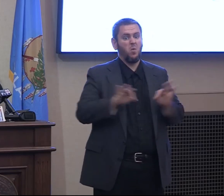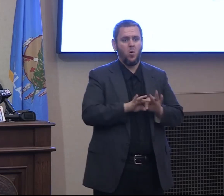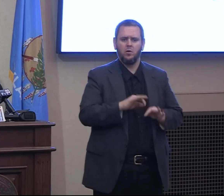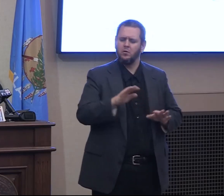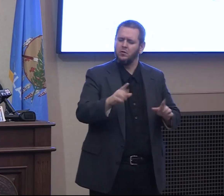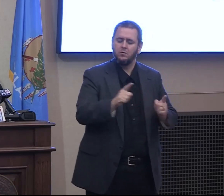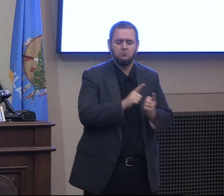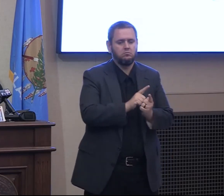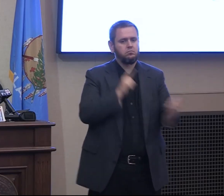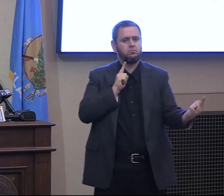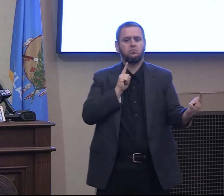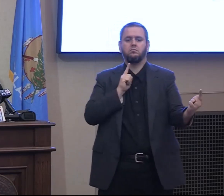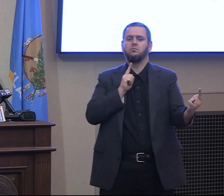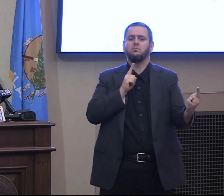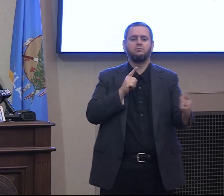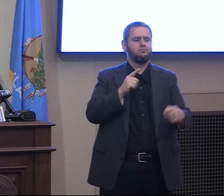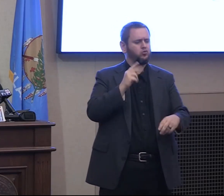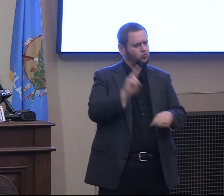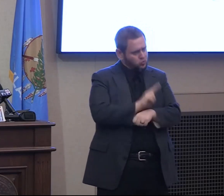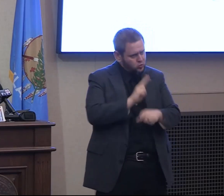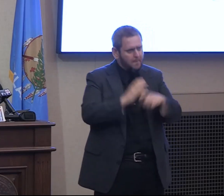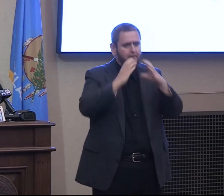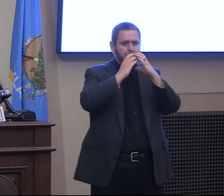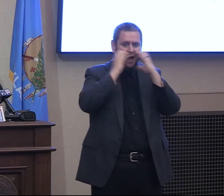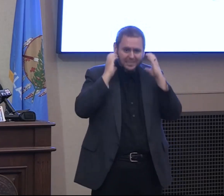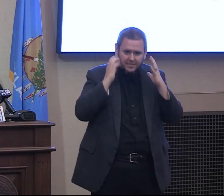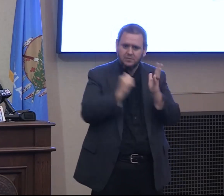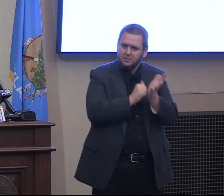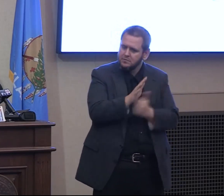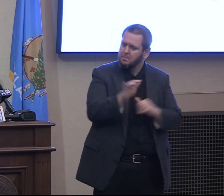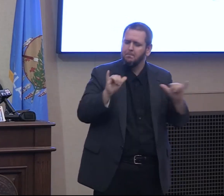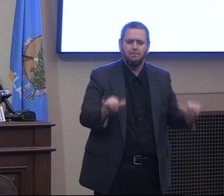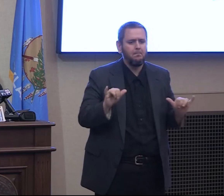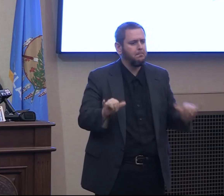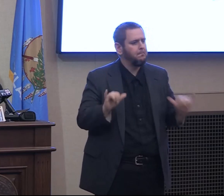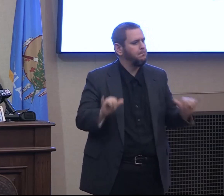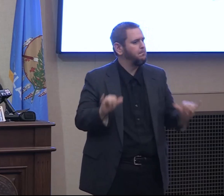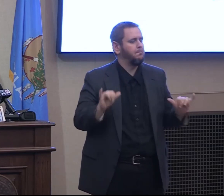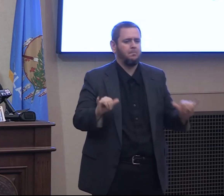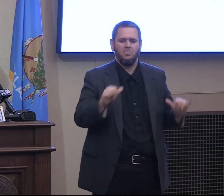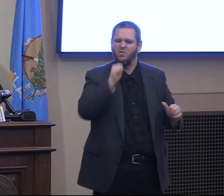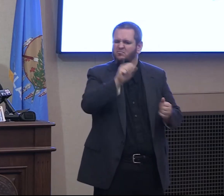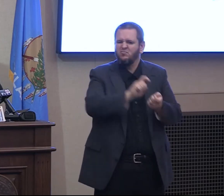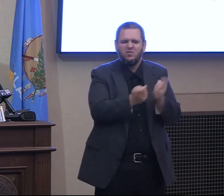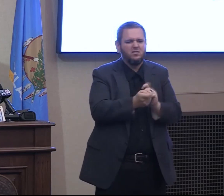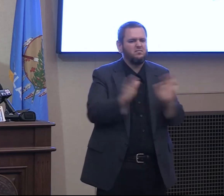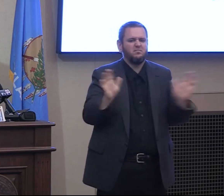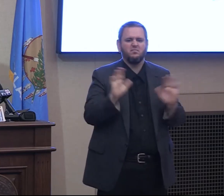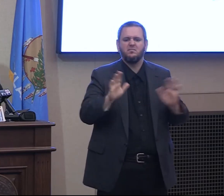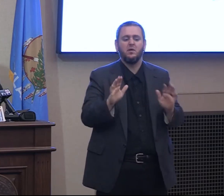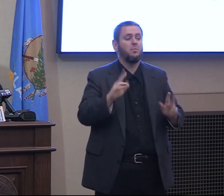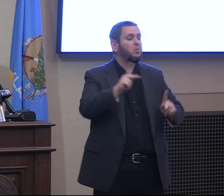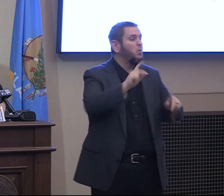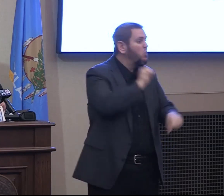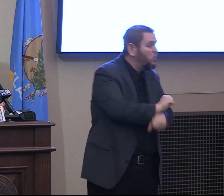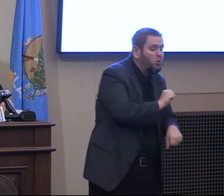a mask is still really important as we continue to take a measured approach.